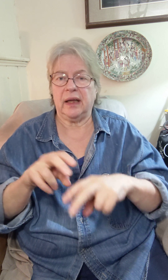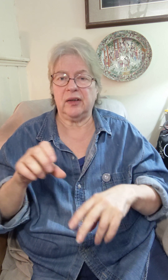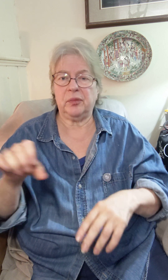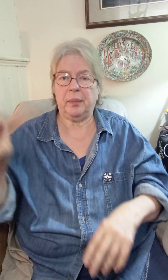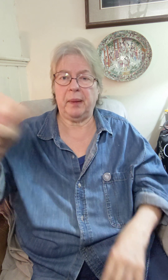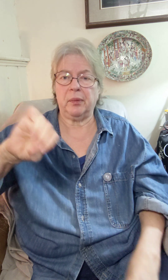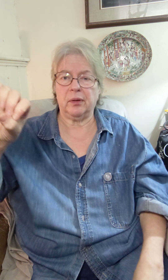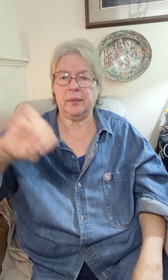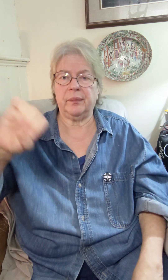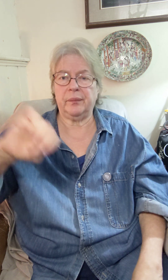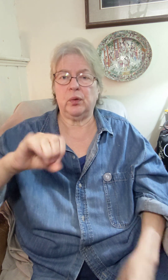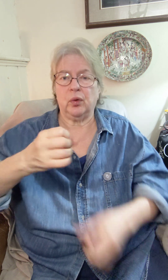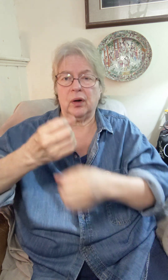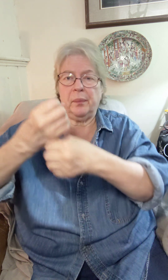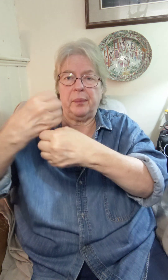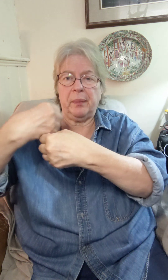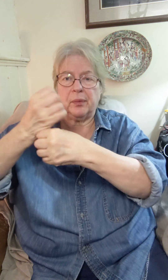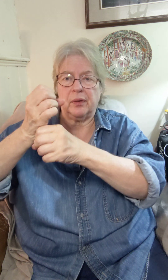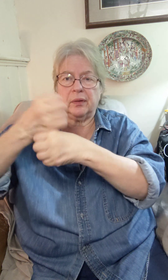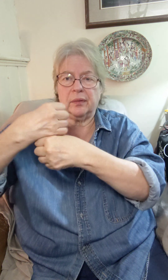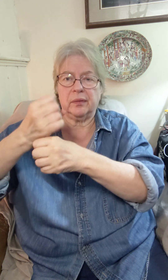and pepper, or pepper.